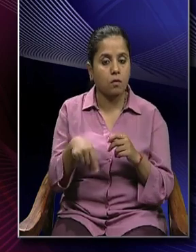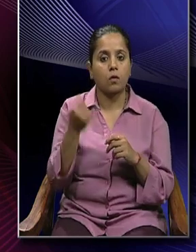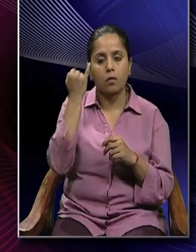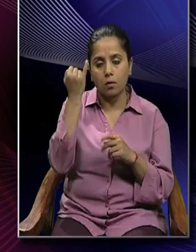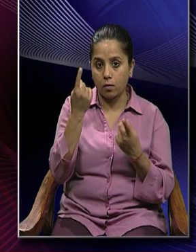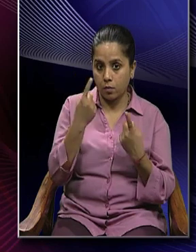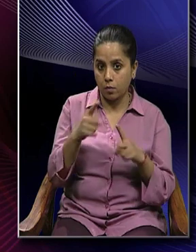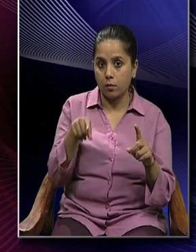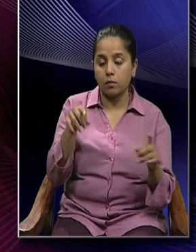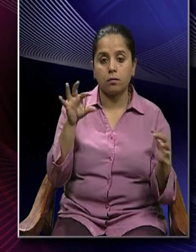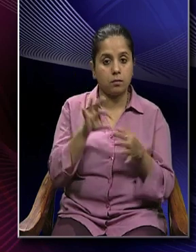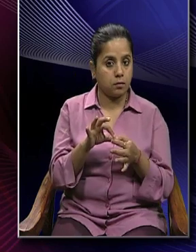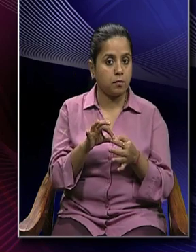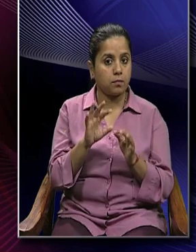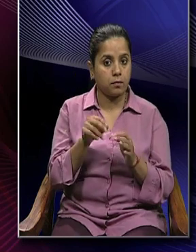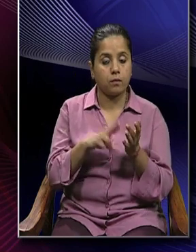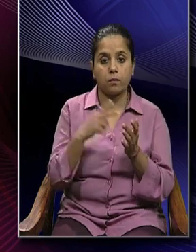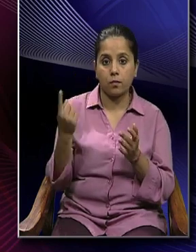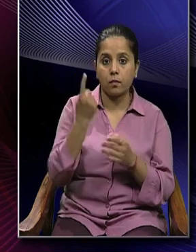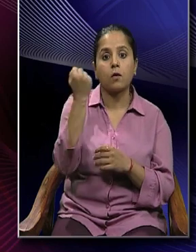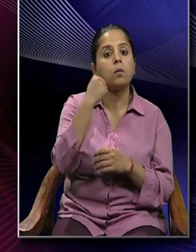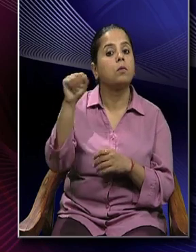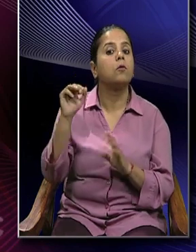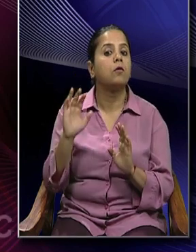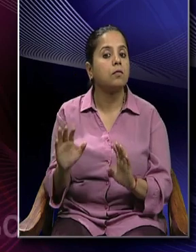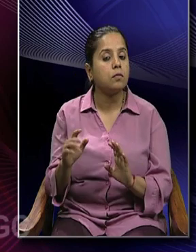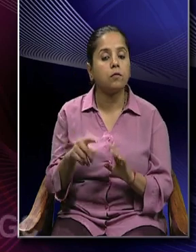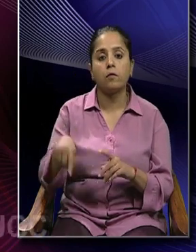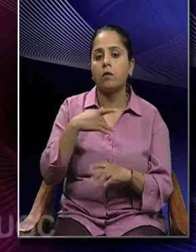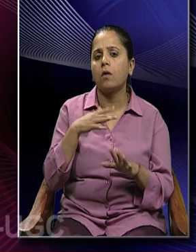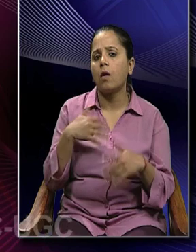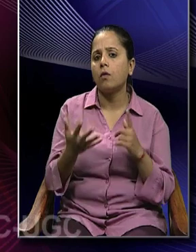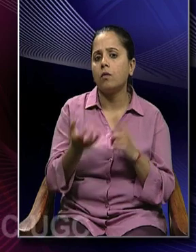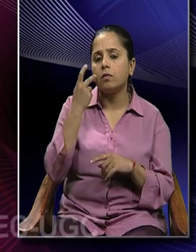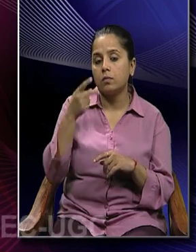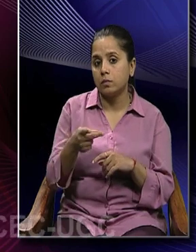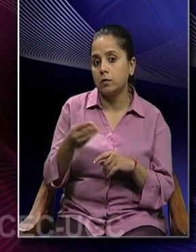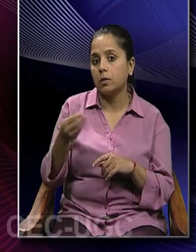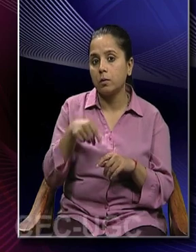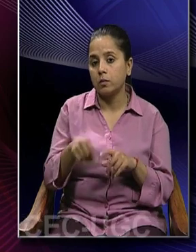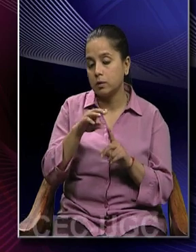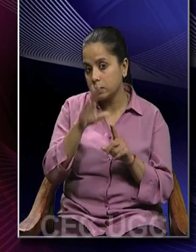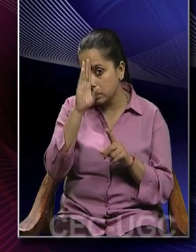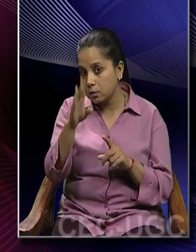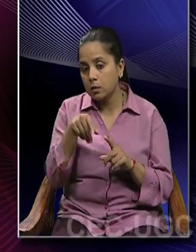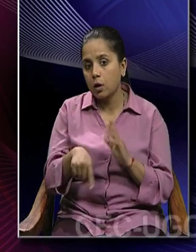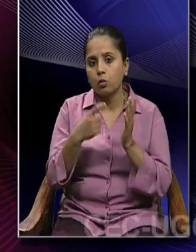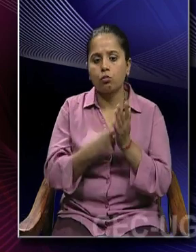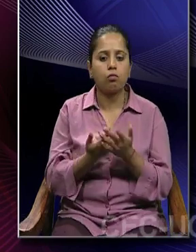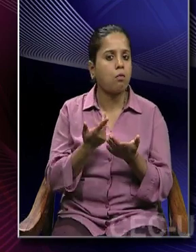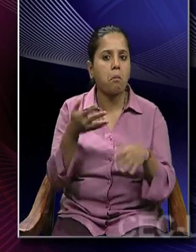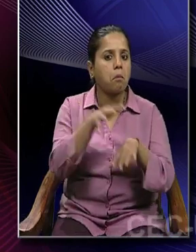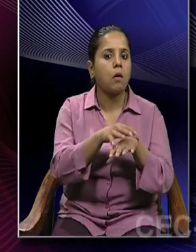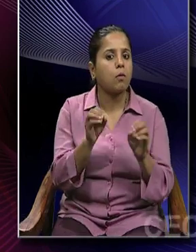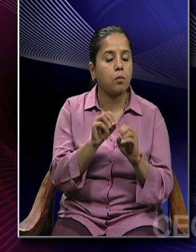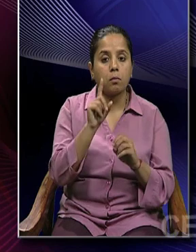which were associated with the national movement, and how we find that though these directive principles are not enforceable, but they